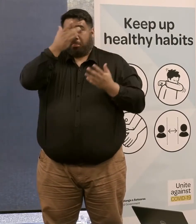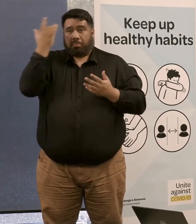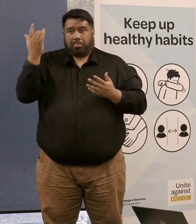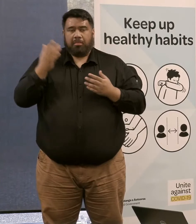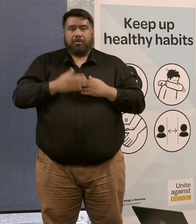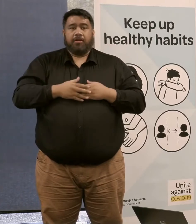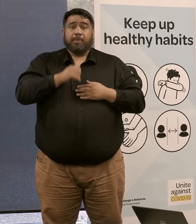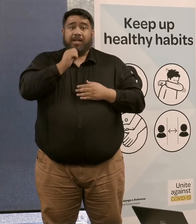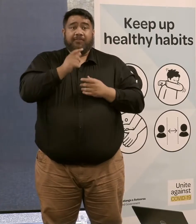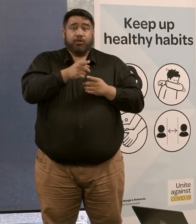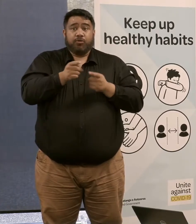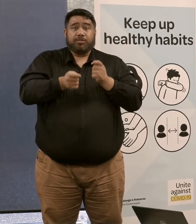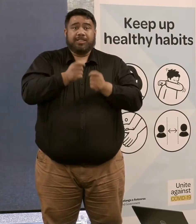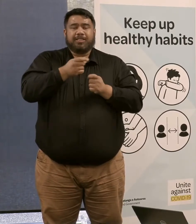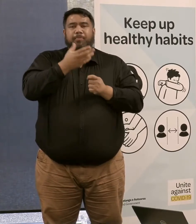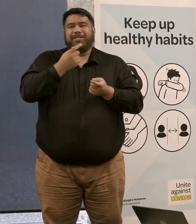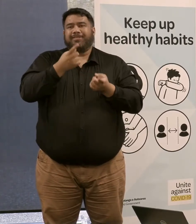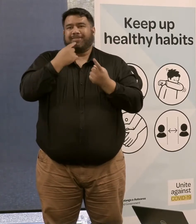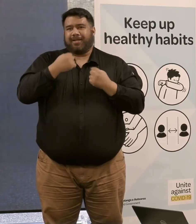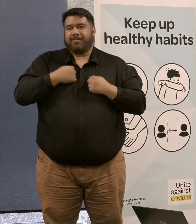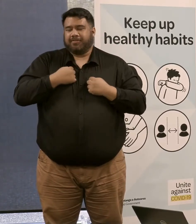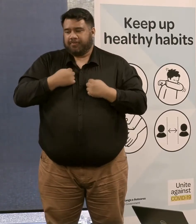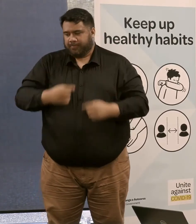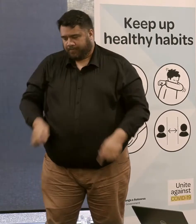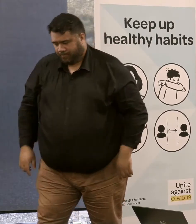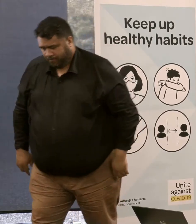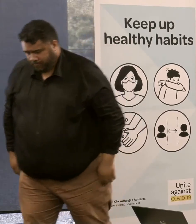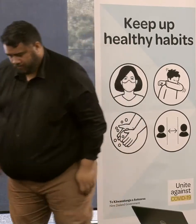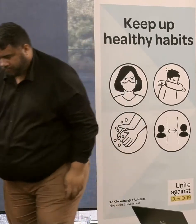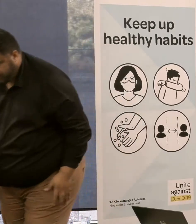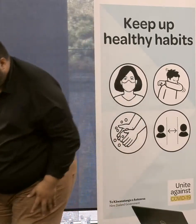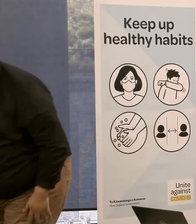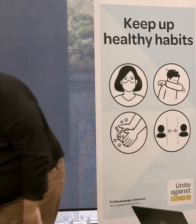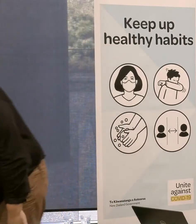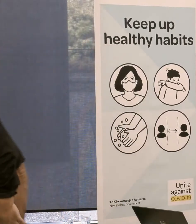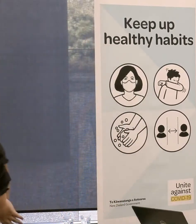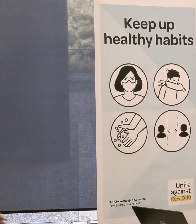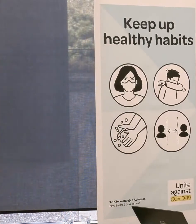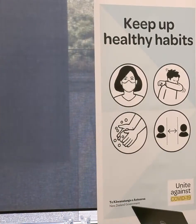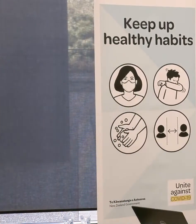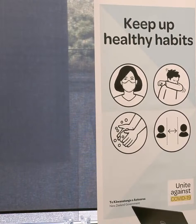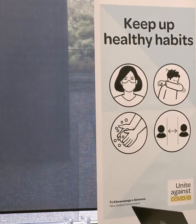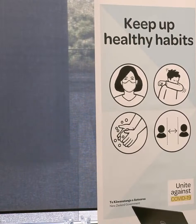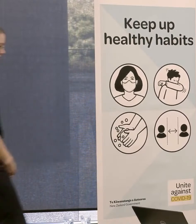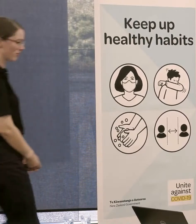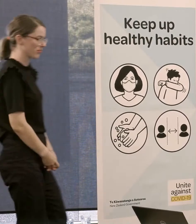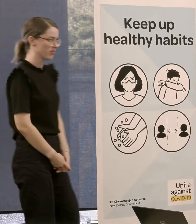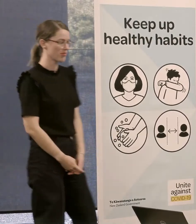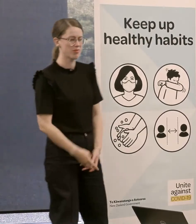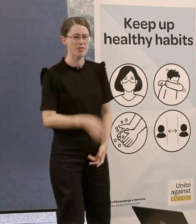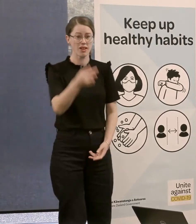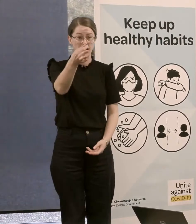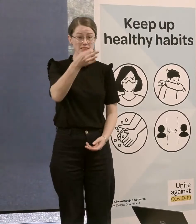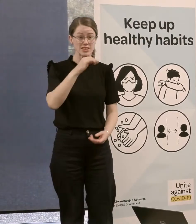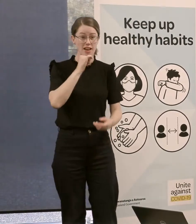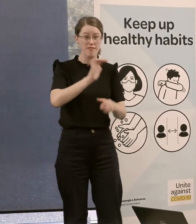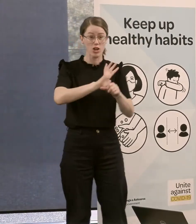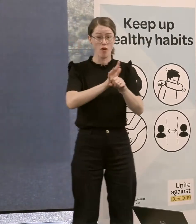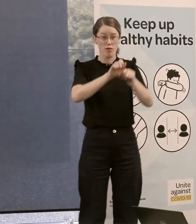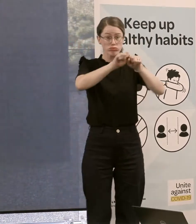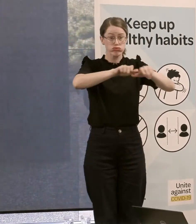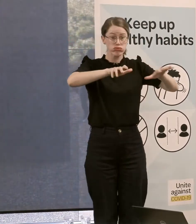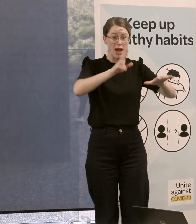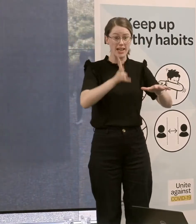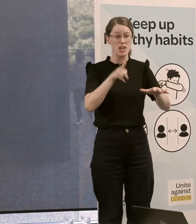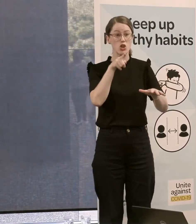yeah, please do report your results. Would you reconsider your resignation if there was another big outbreak? I'm